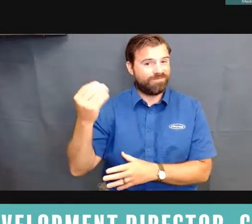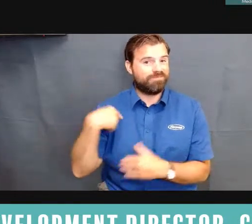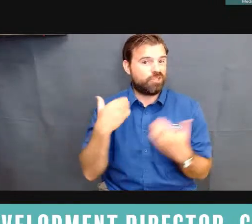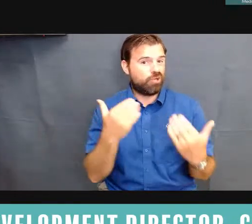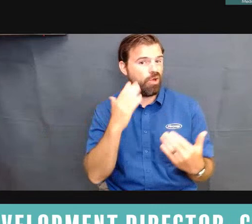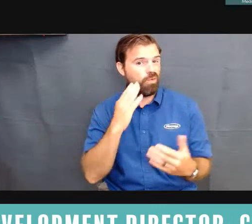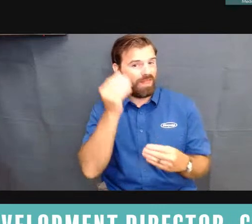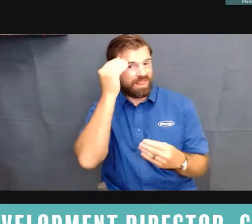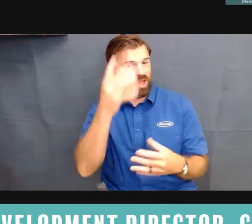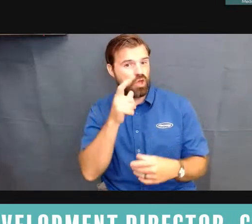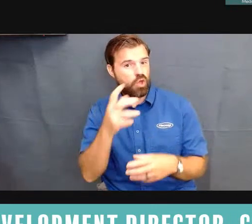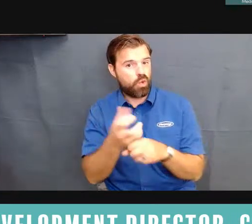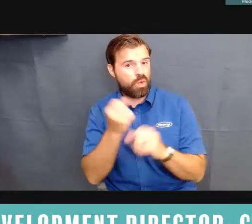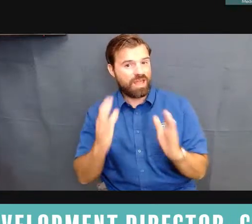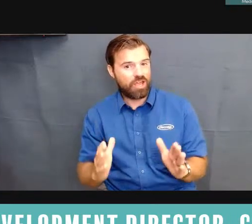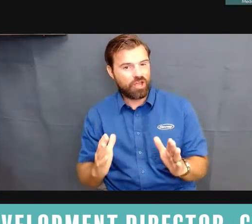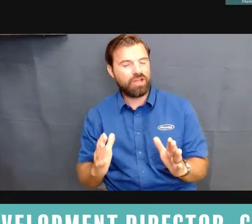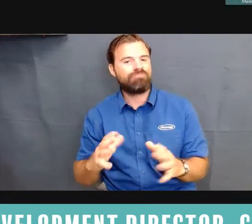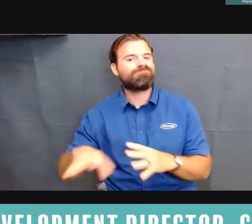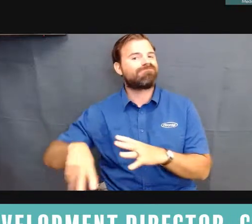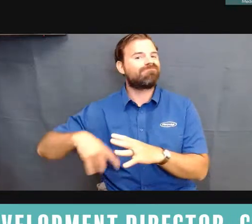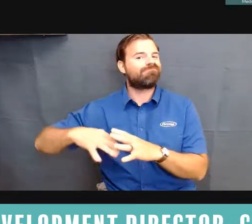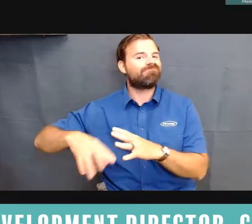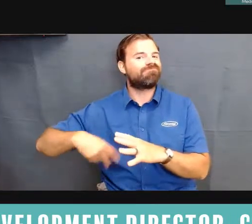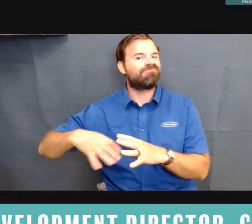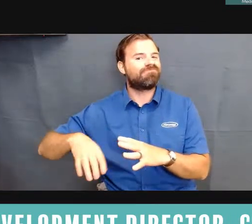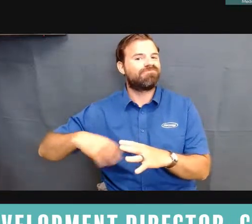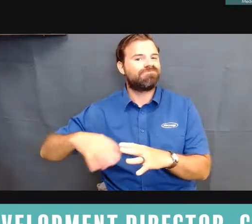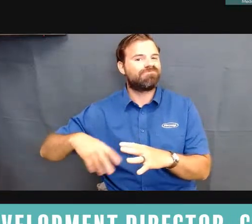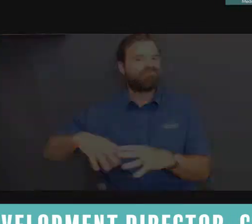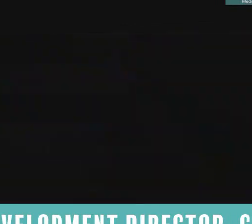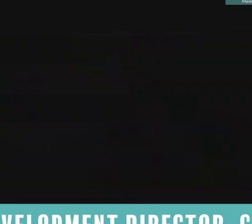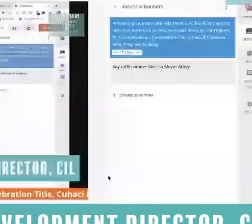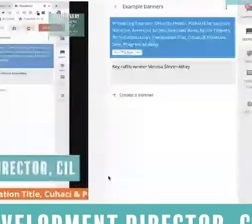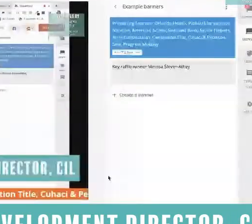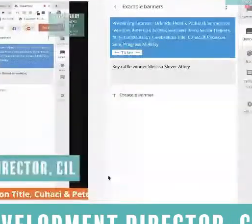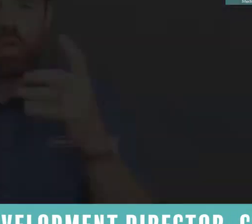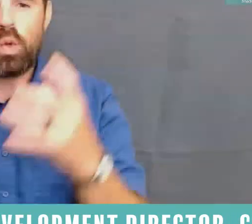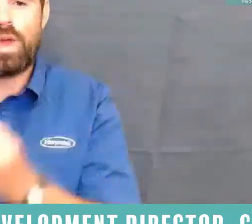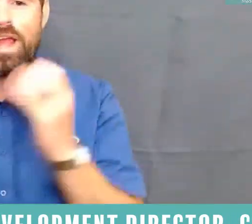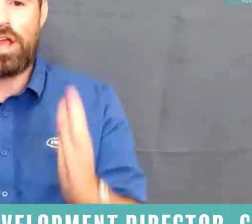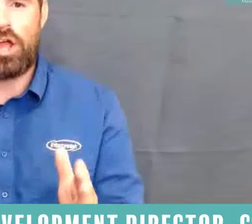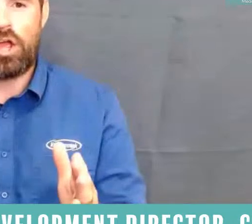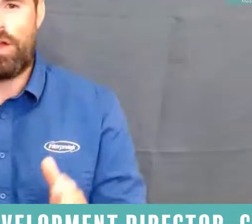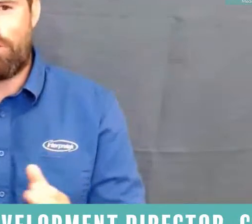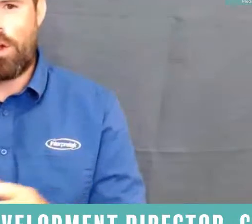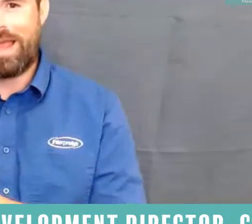is. So let's see who the winner is gonna be for our key.